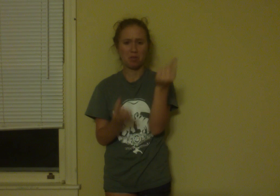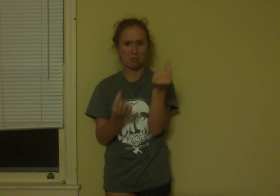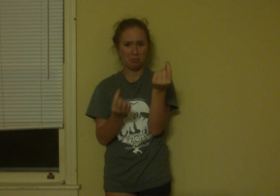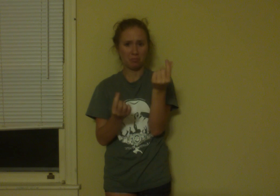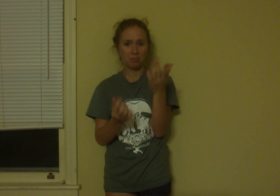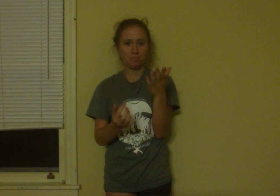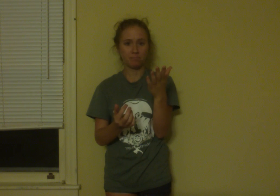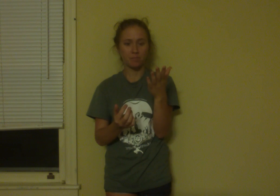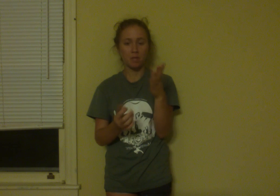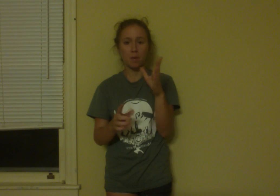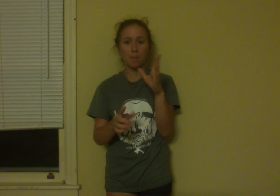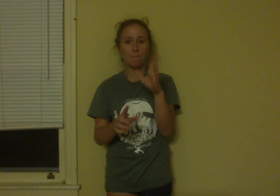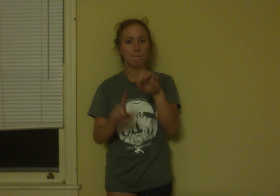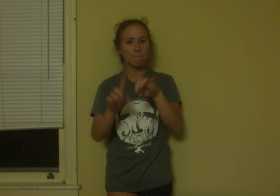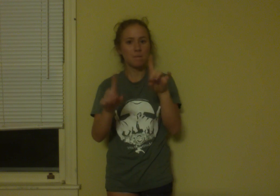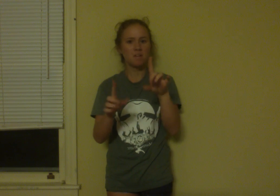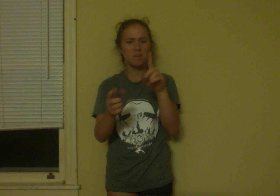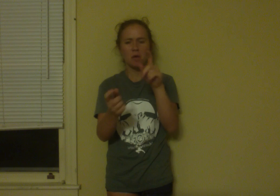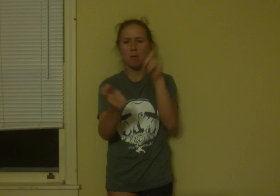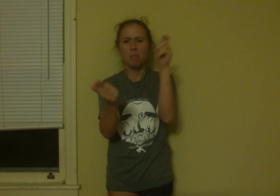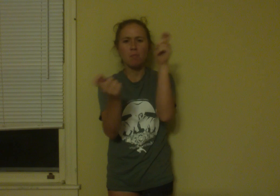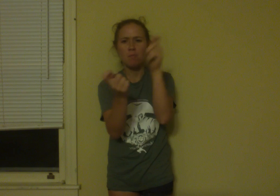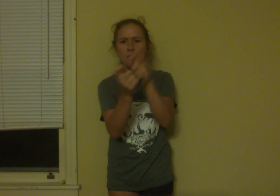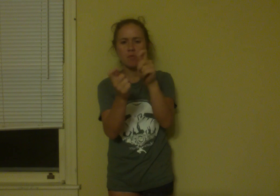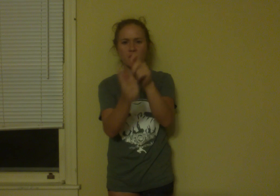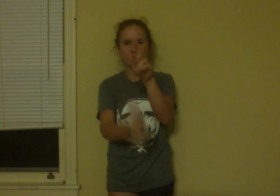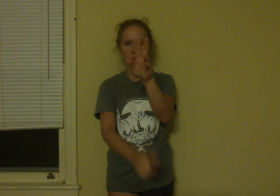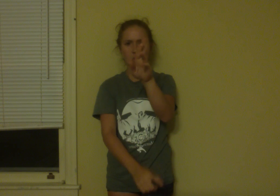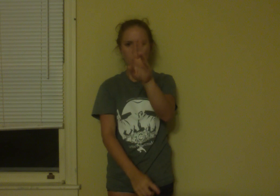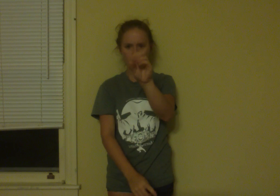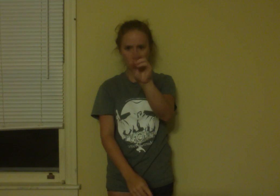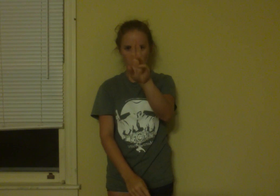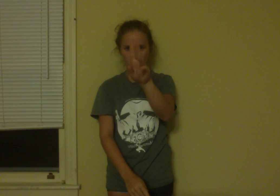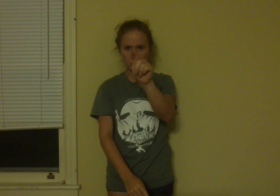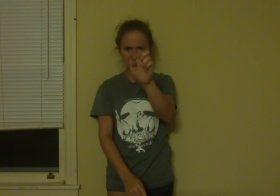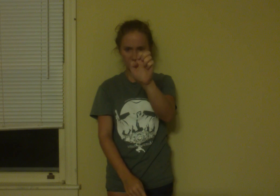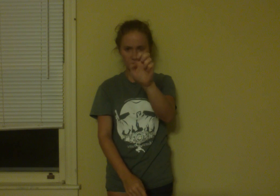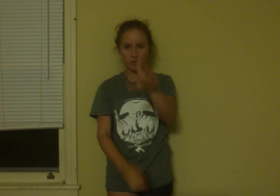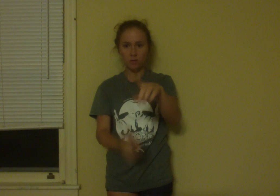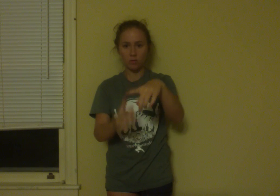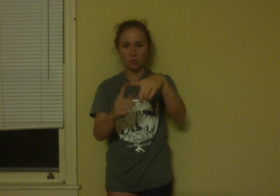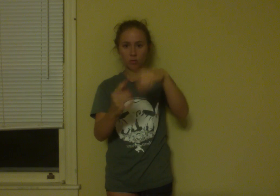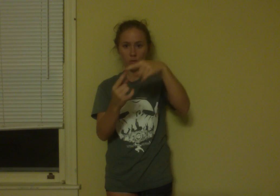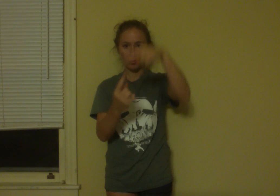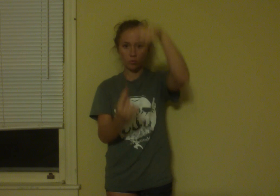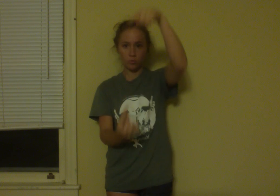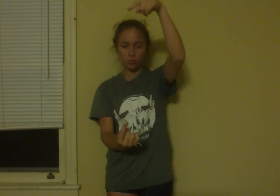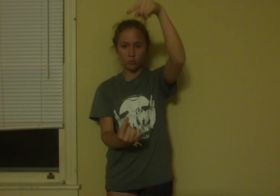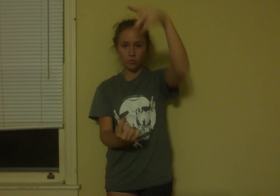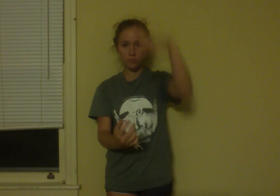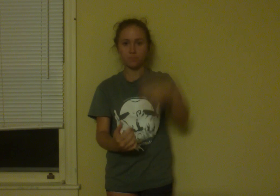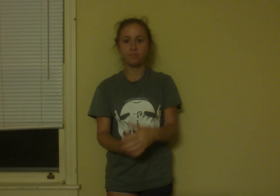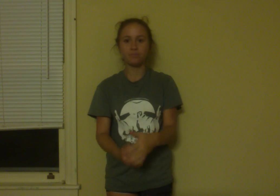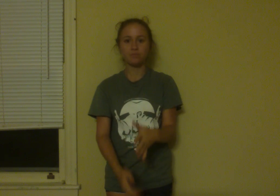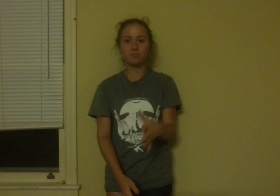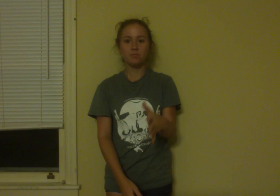needed Adam to kind of show that to me. We are in Oleana, and I've been trying this awesome project bolted by Chris. You know, Adam,